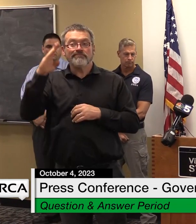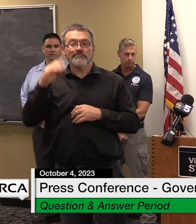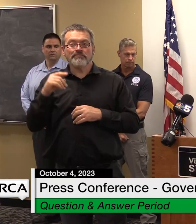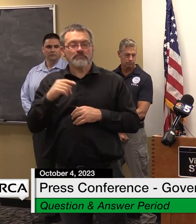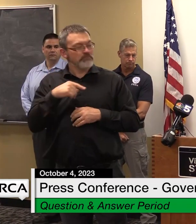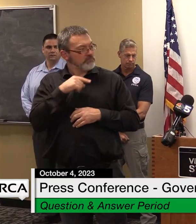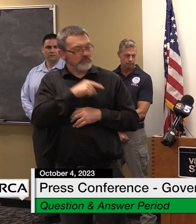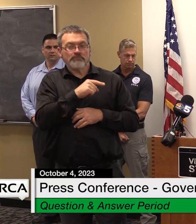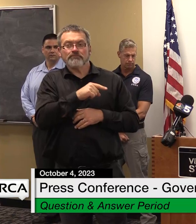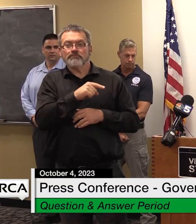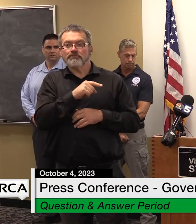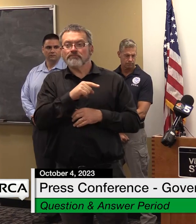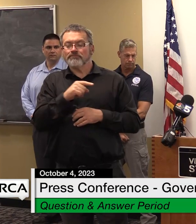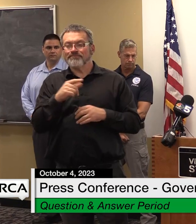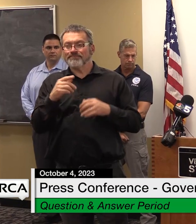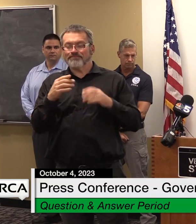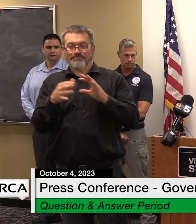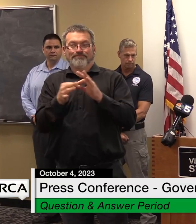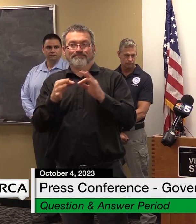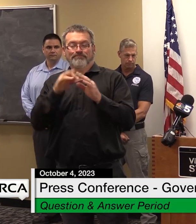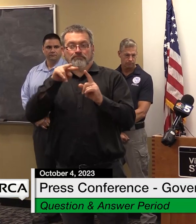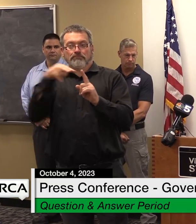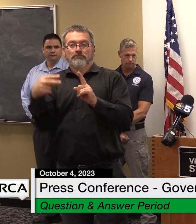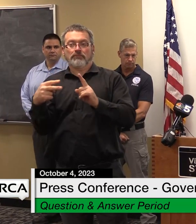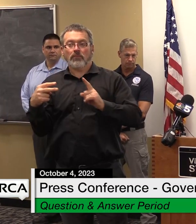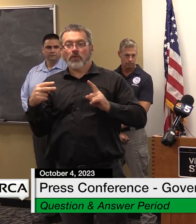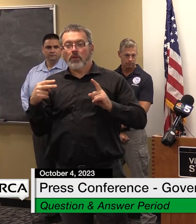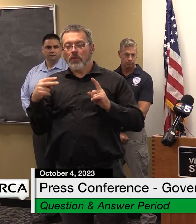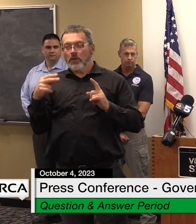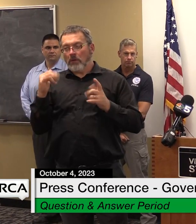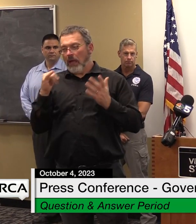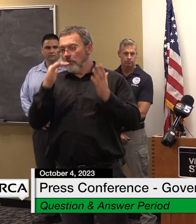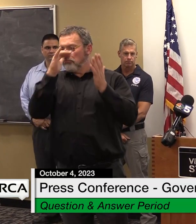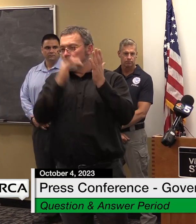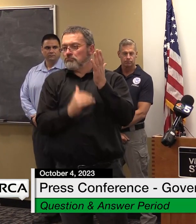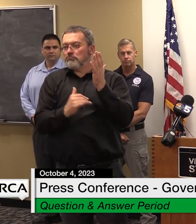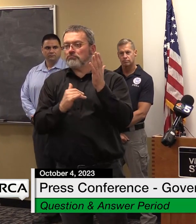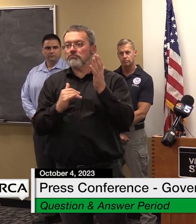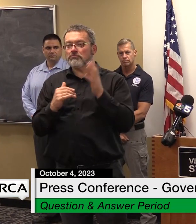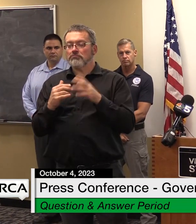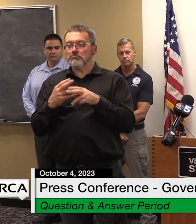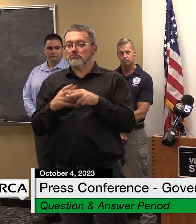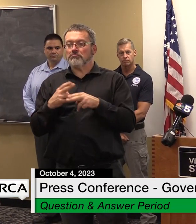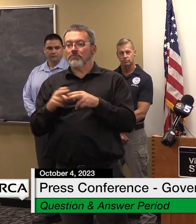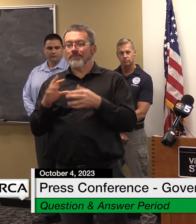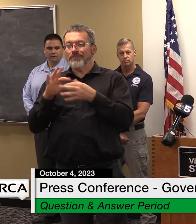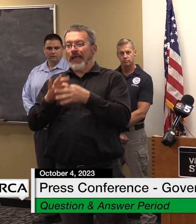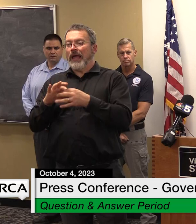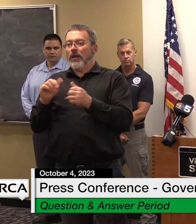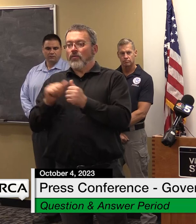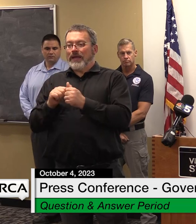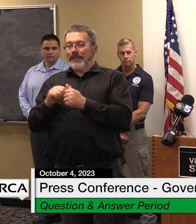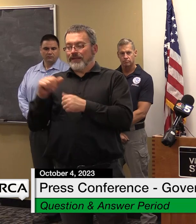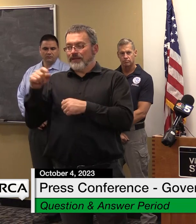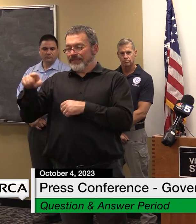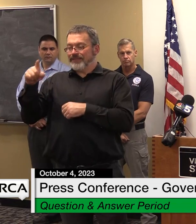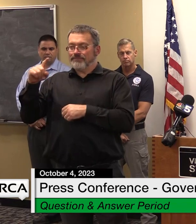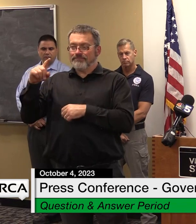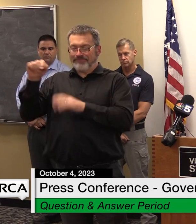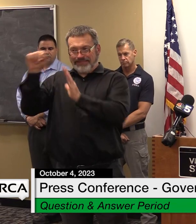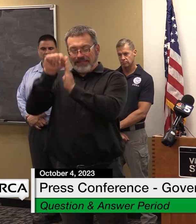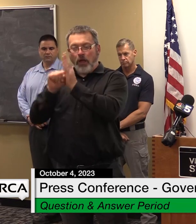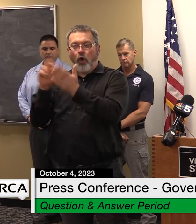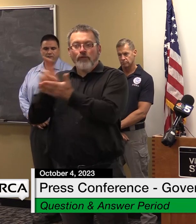to the draft report that Mike Smith put out on Vermont State University. It's